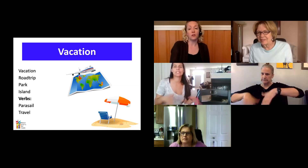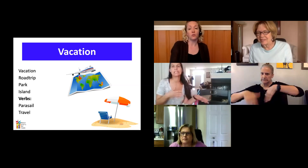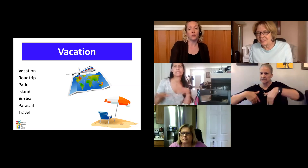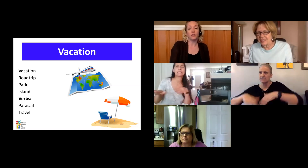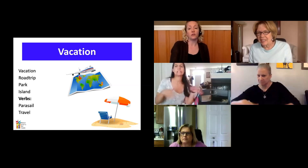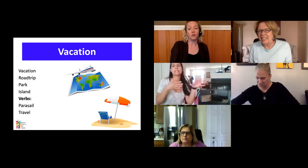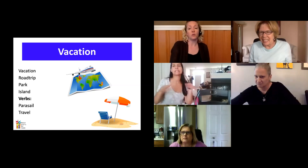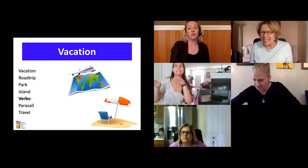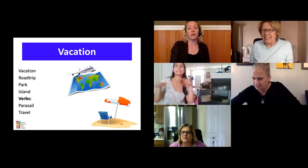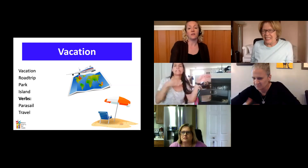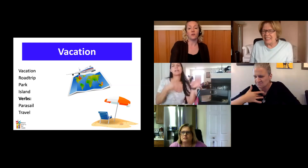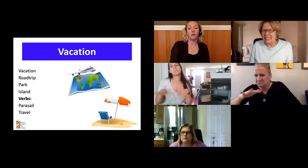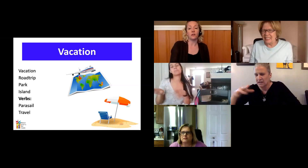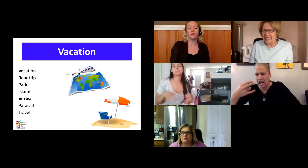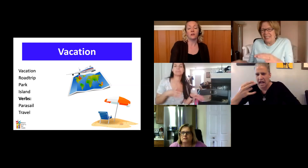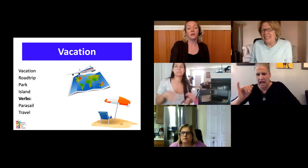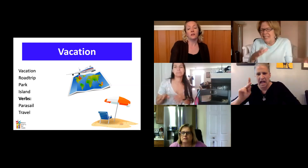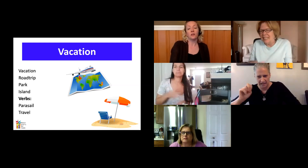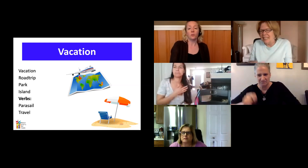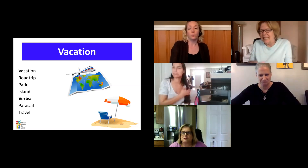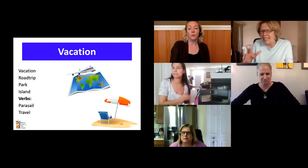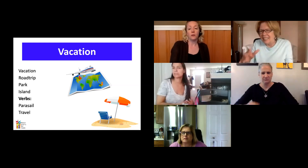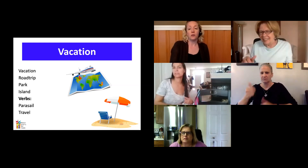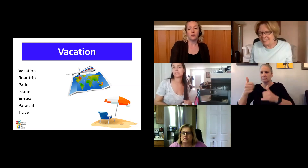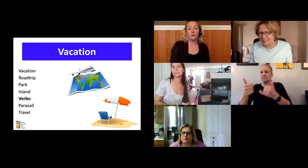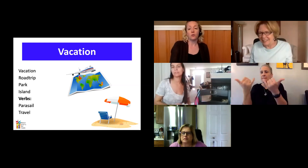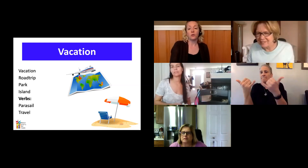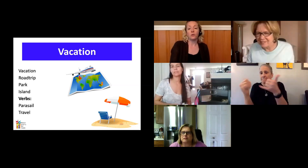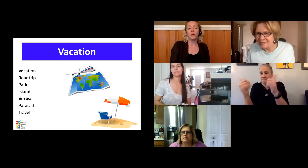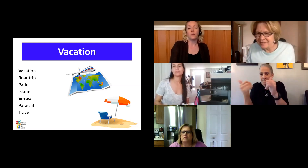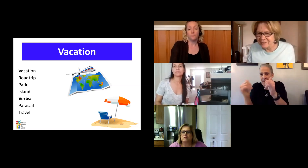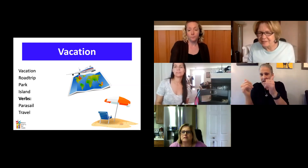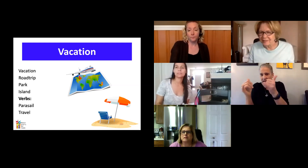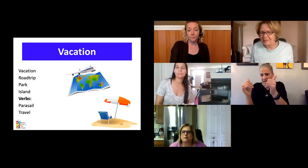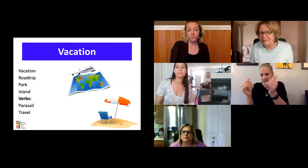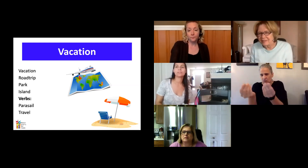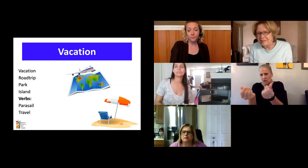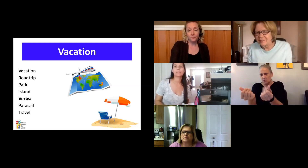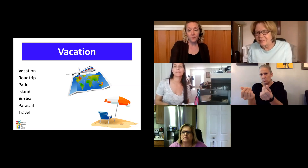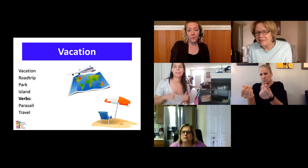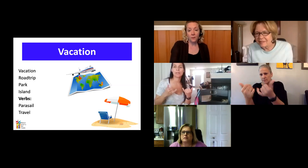strenuous hike versus, you know, a leisurely stroll. So yeah.